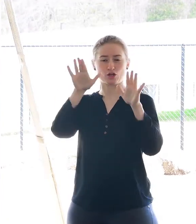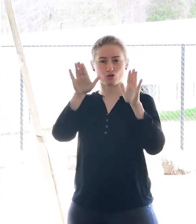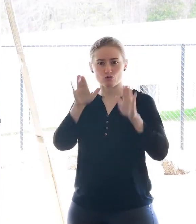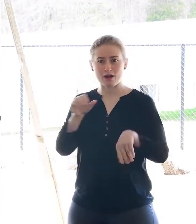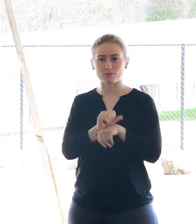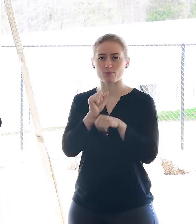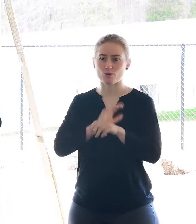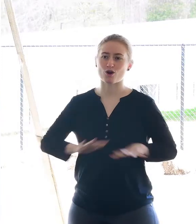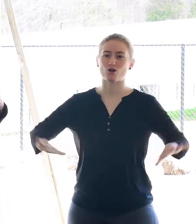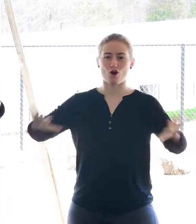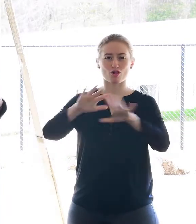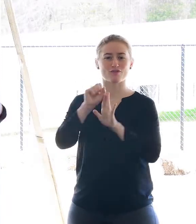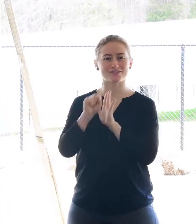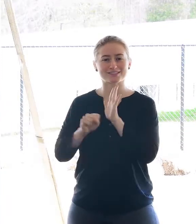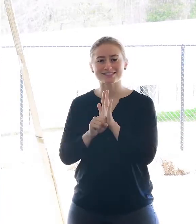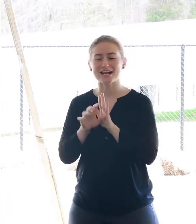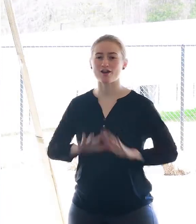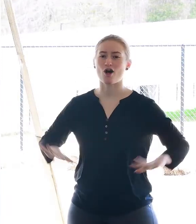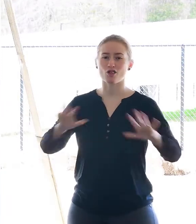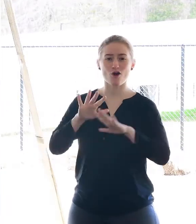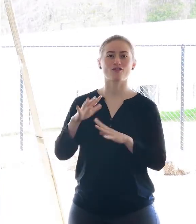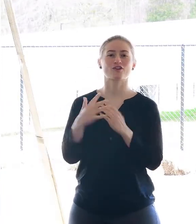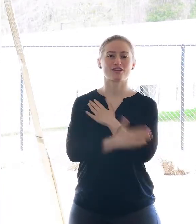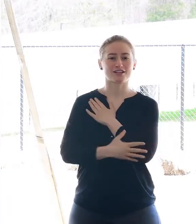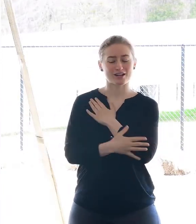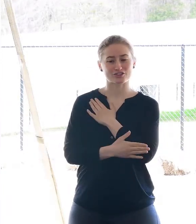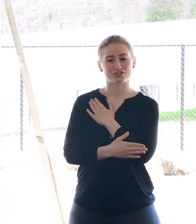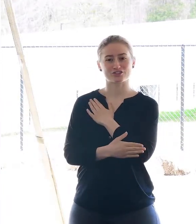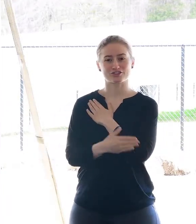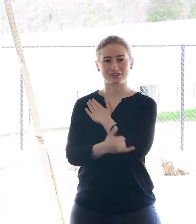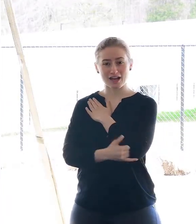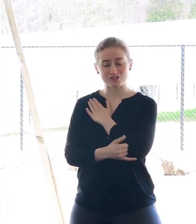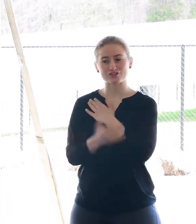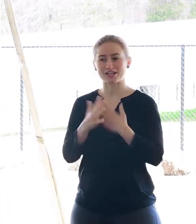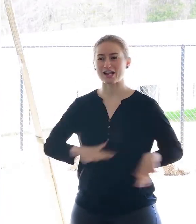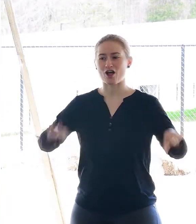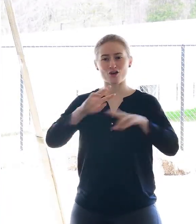here all over the state, all over the country, and all over the world. Thank you.